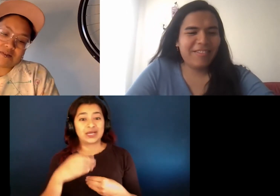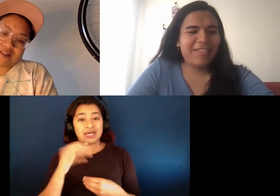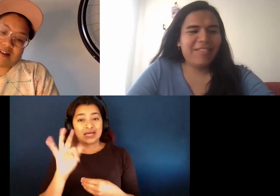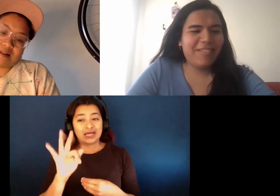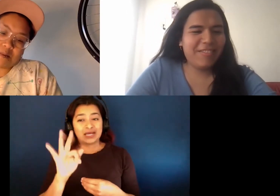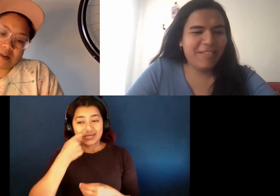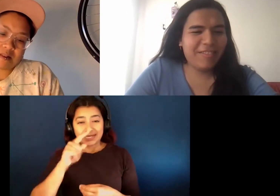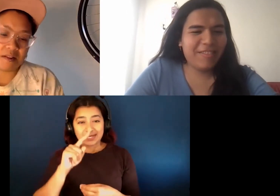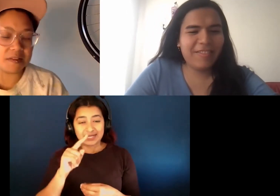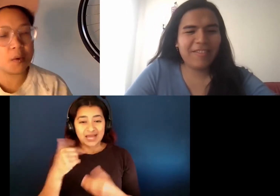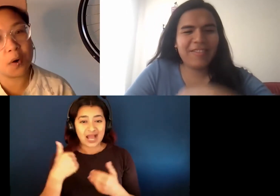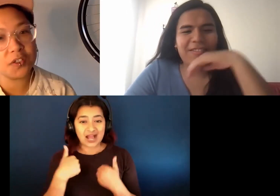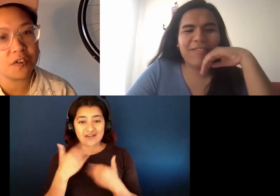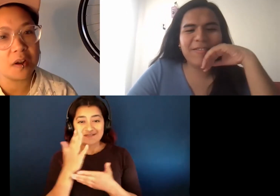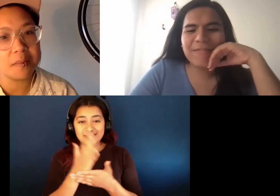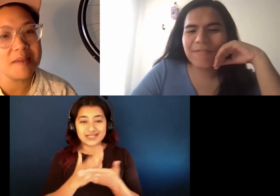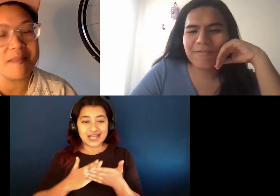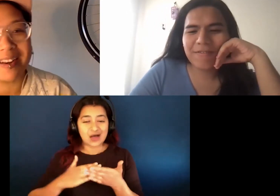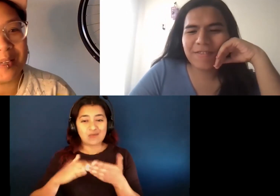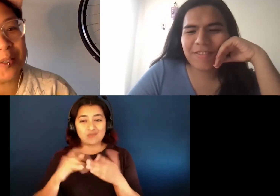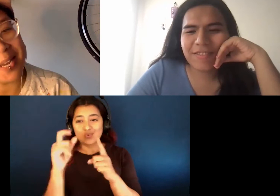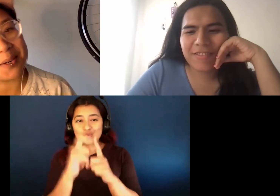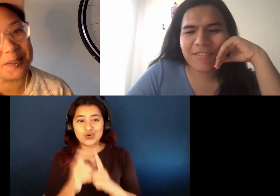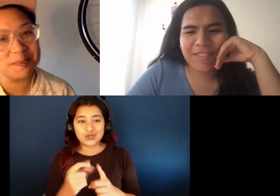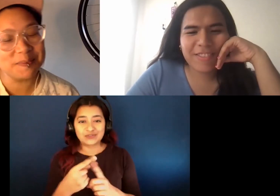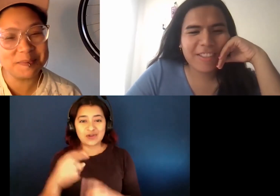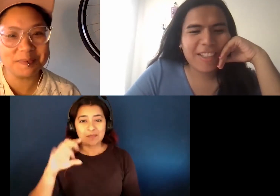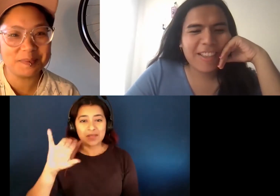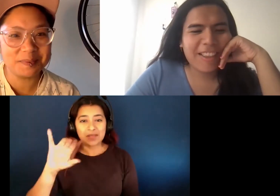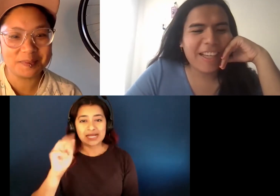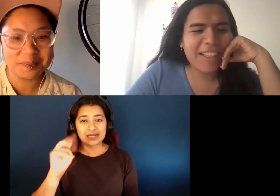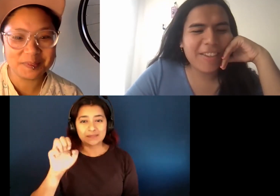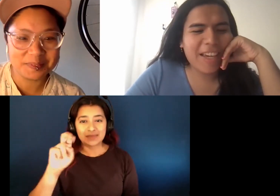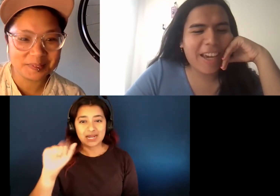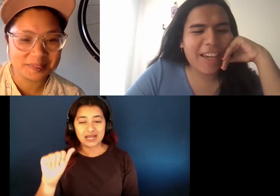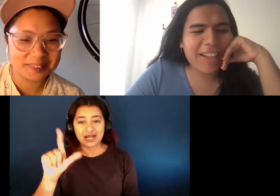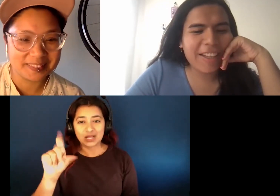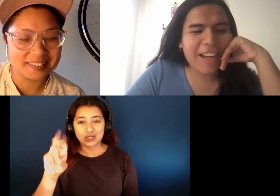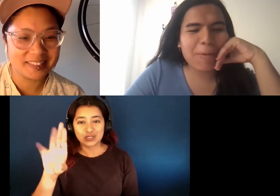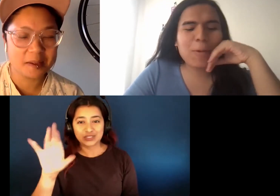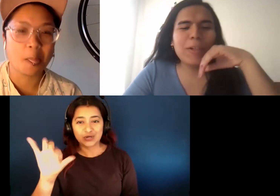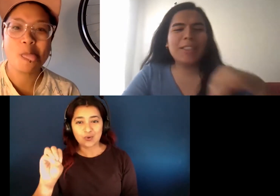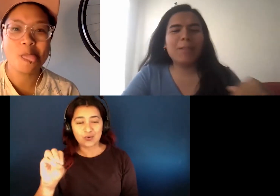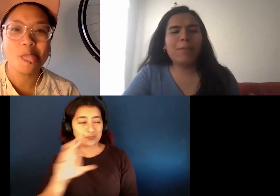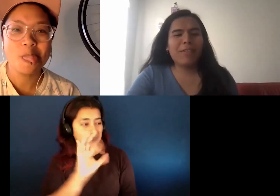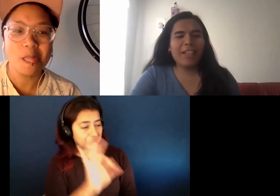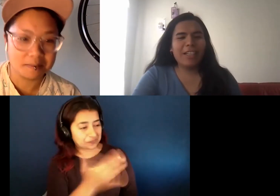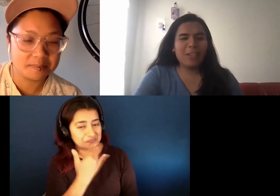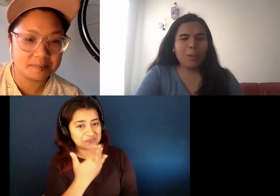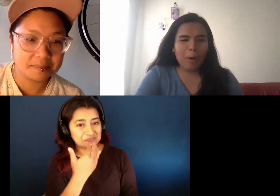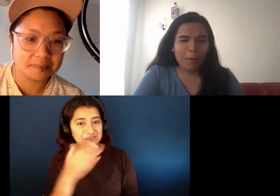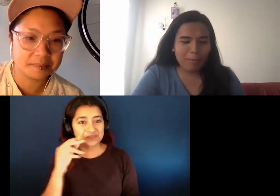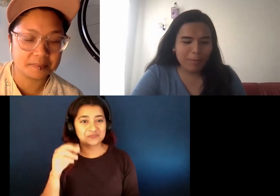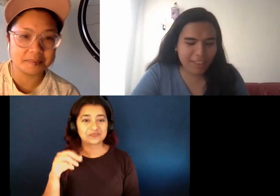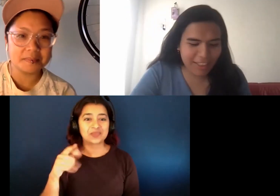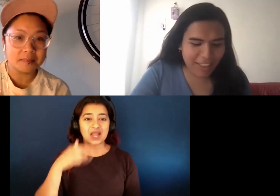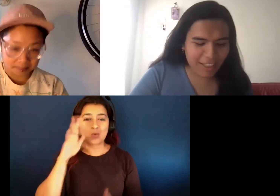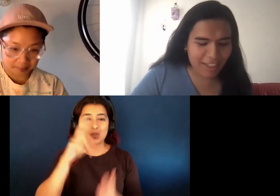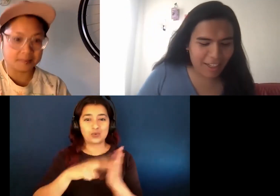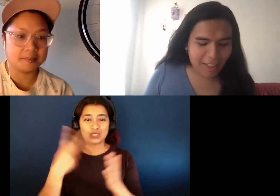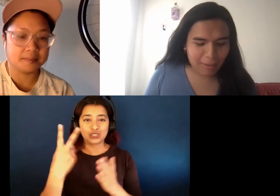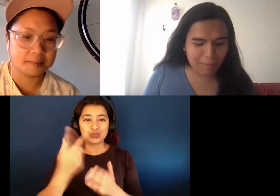have some lovely words from Ximena Lucero. Thank you, Kay. I'm going to be reading two